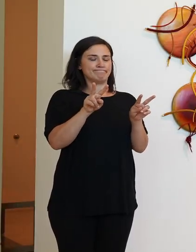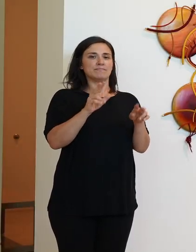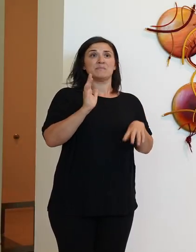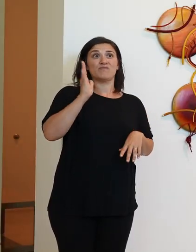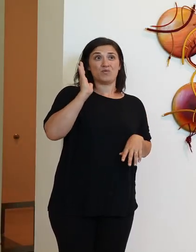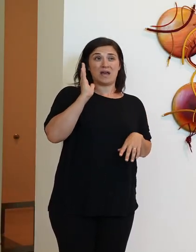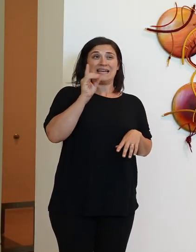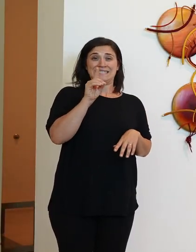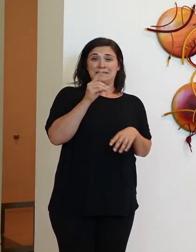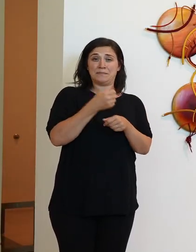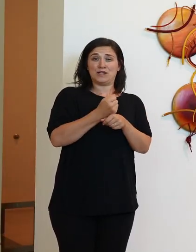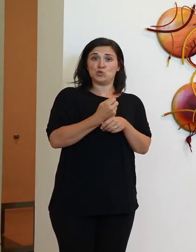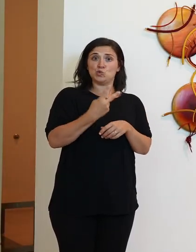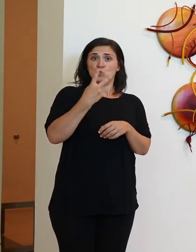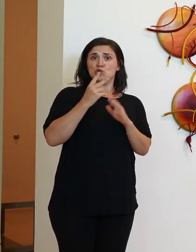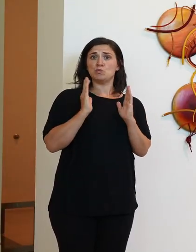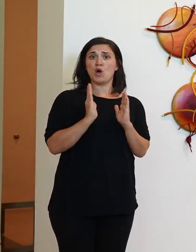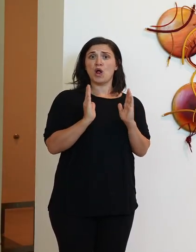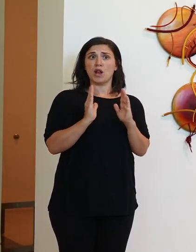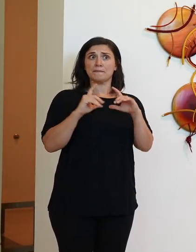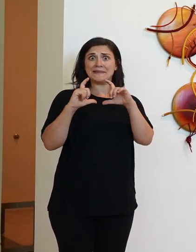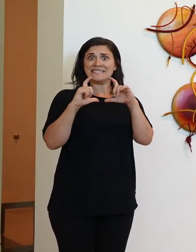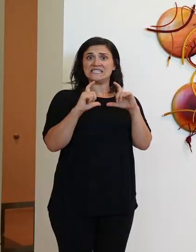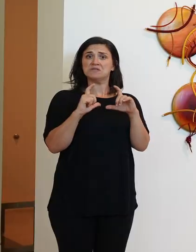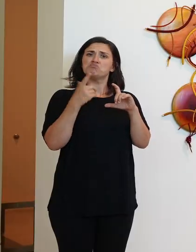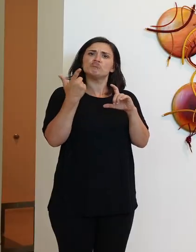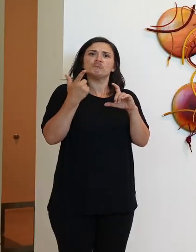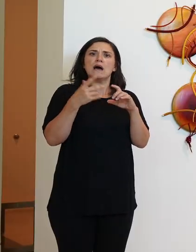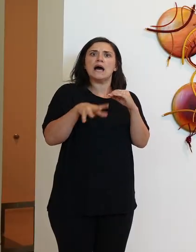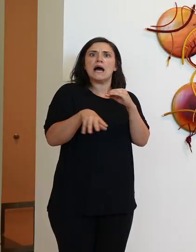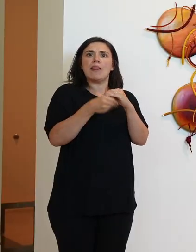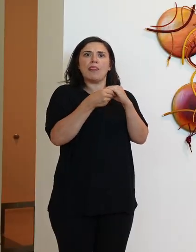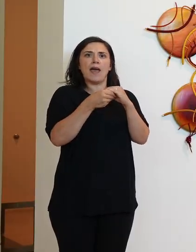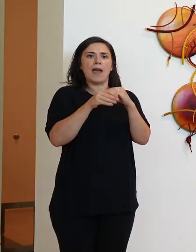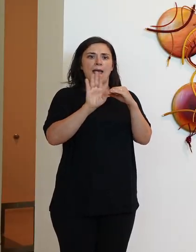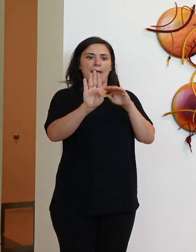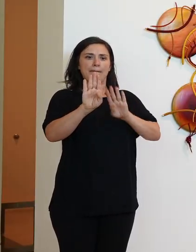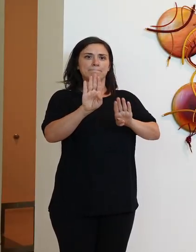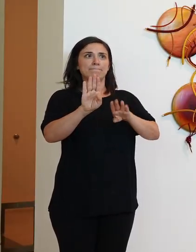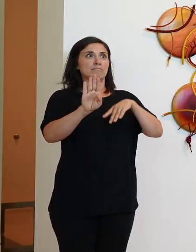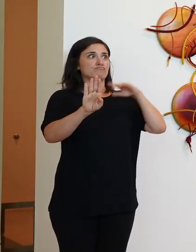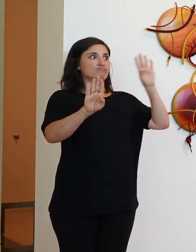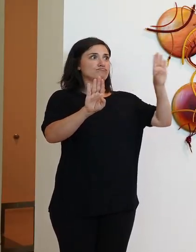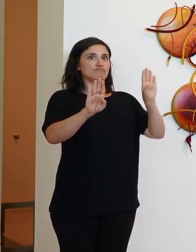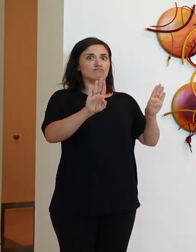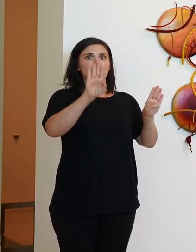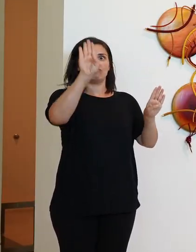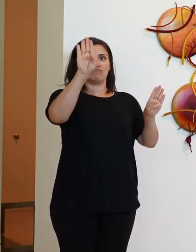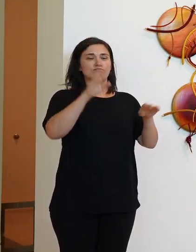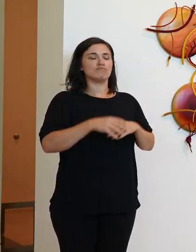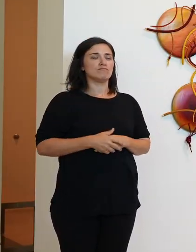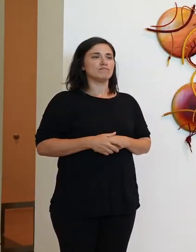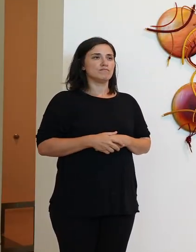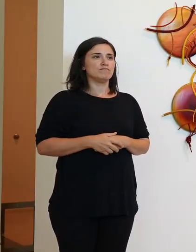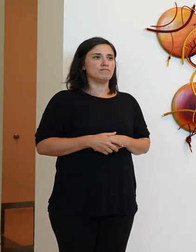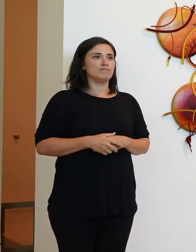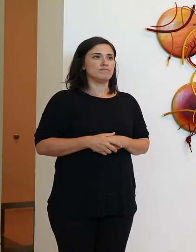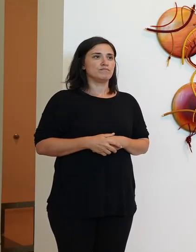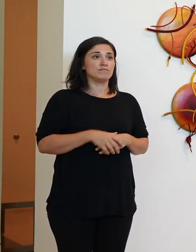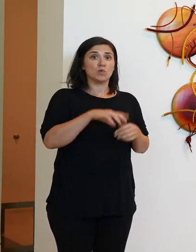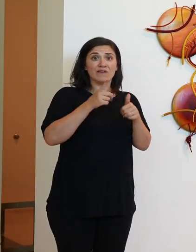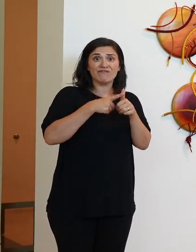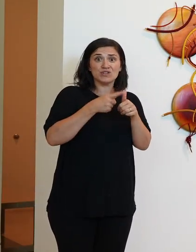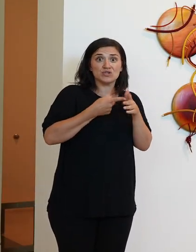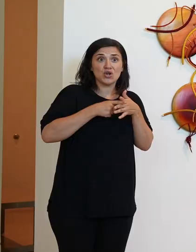would use those. And that really set it off. And we both, when we first got it up there,